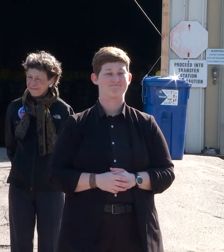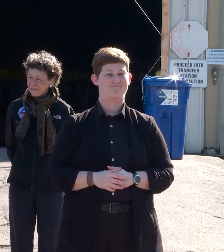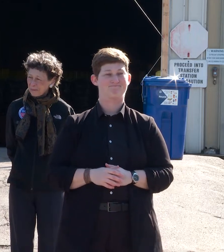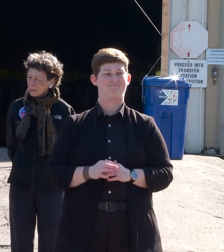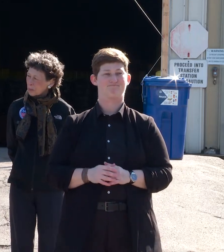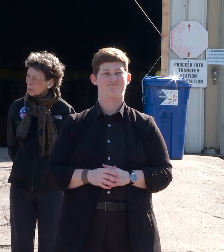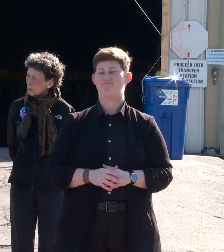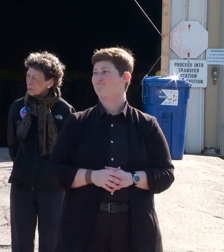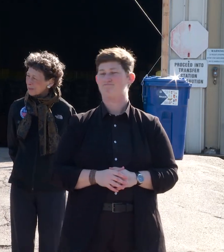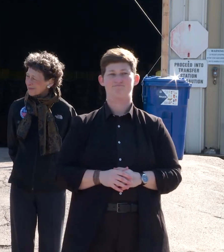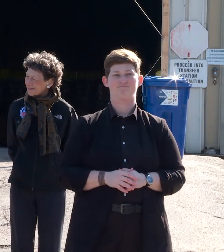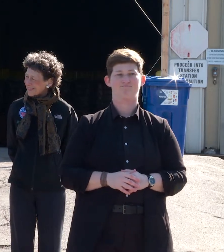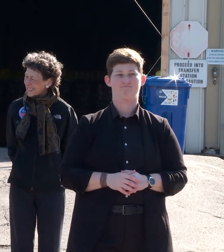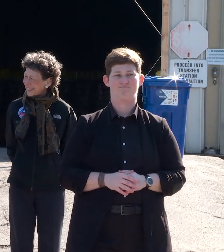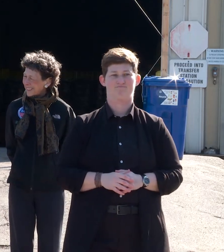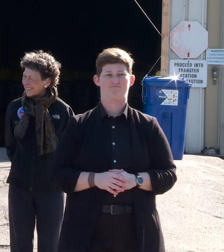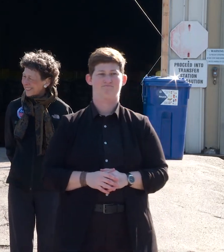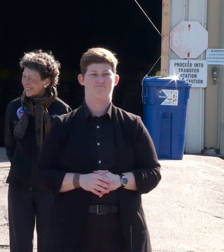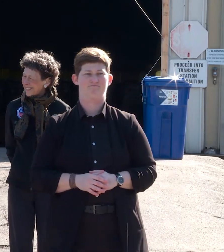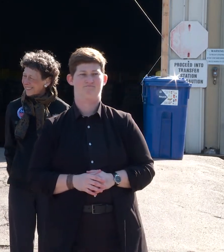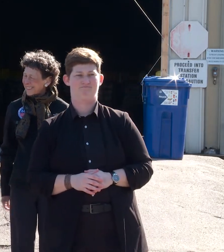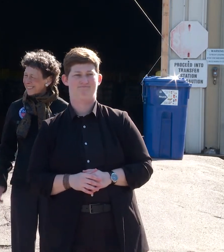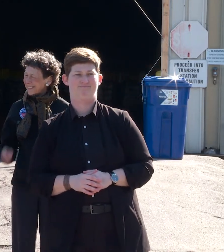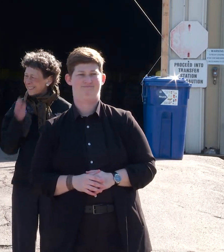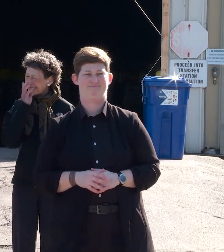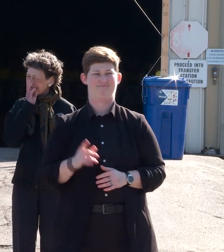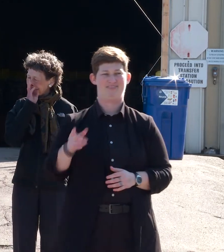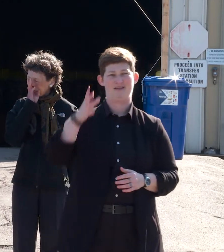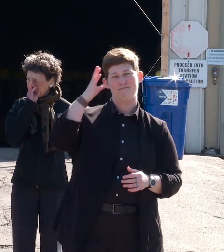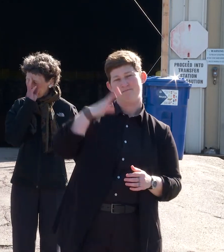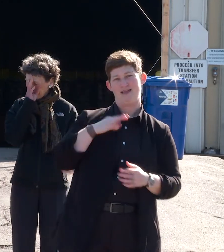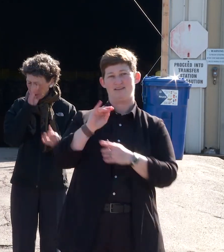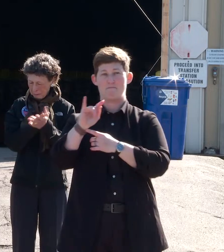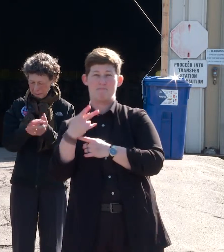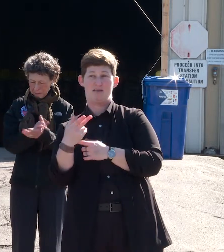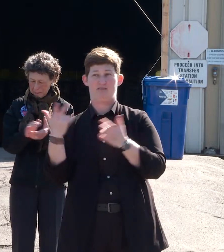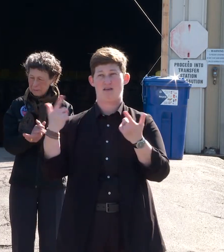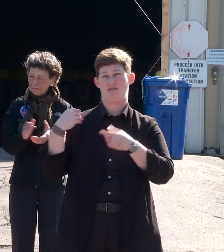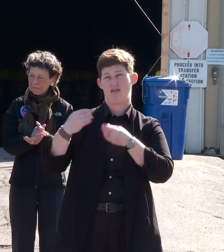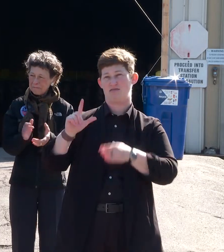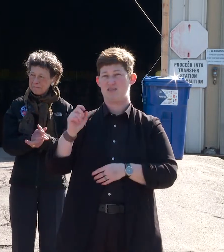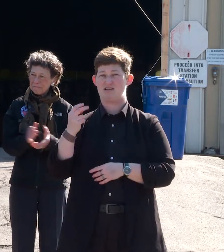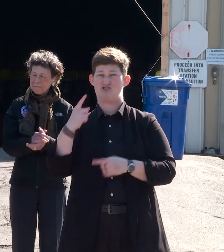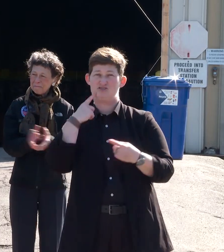up the man, the myth, Dave Herberholz here. You're killing me.